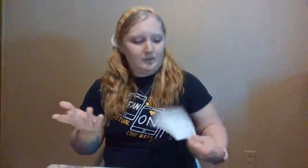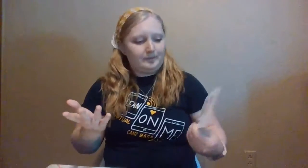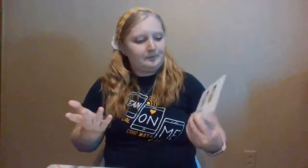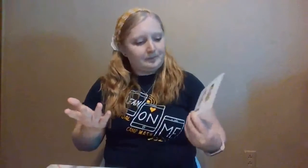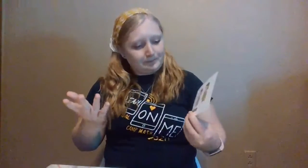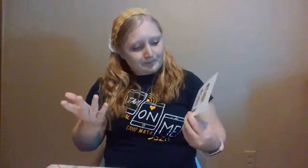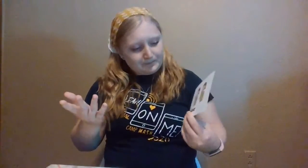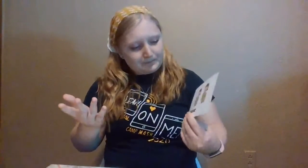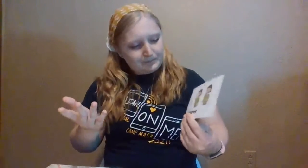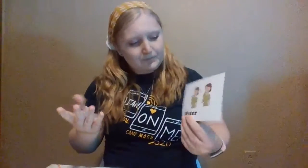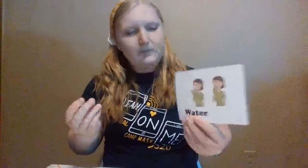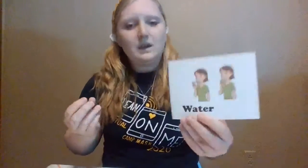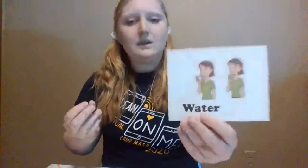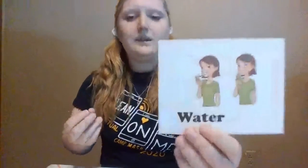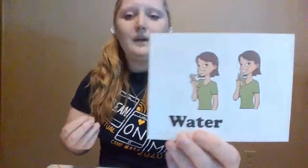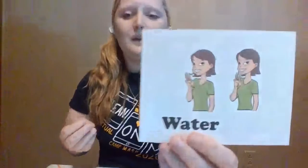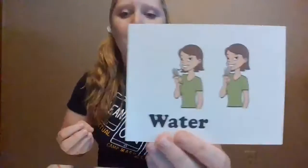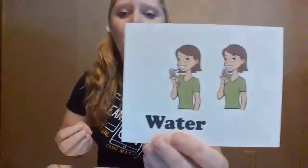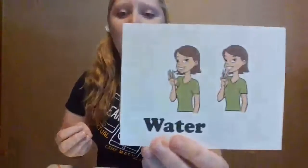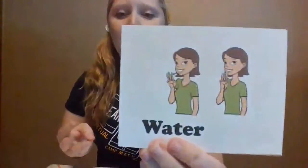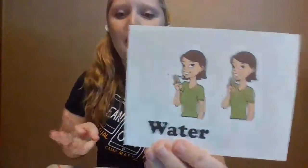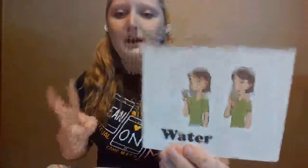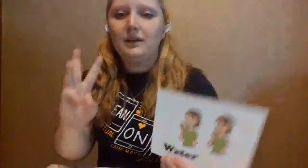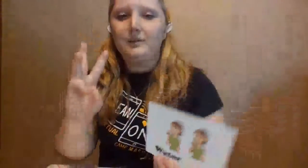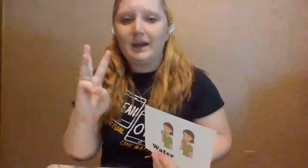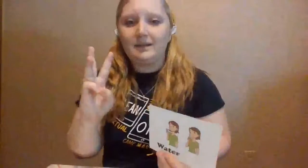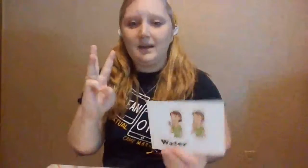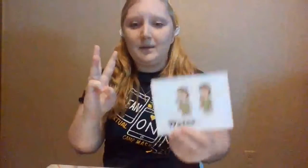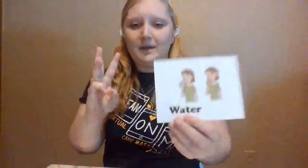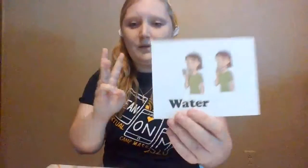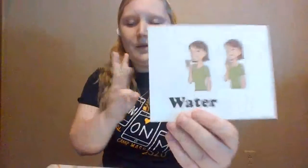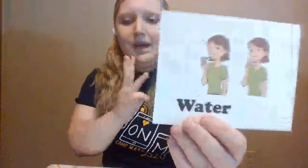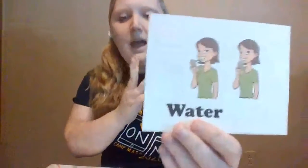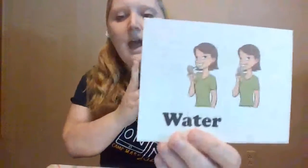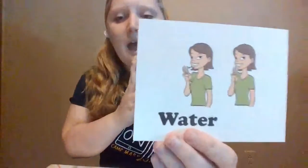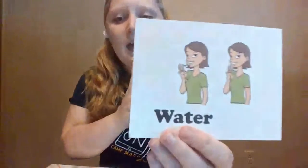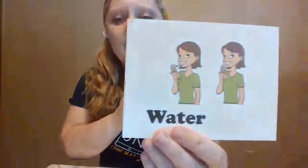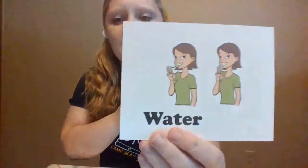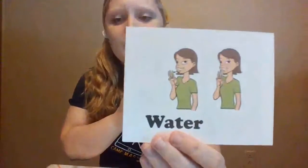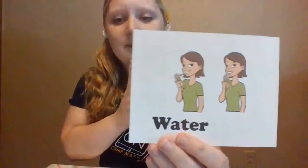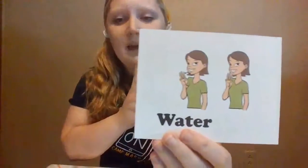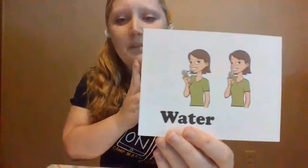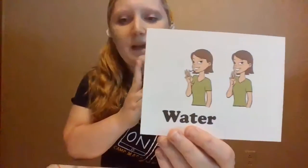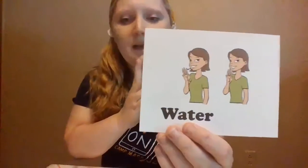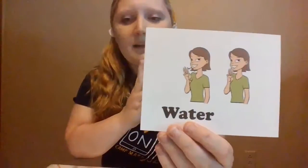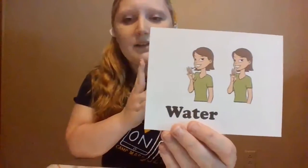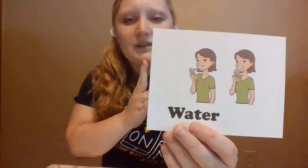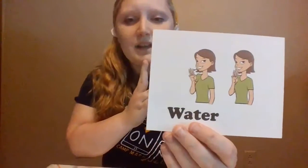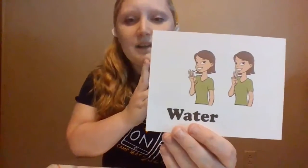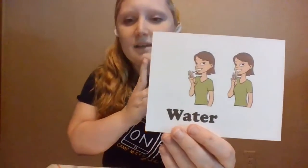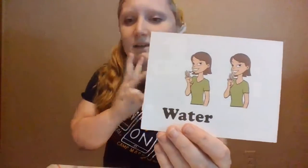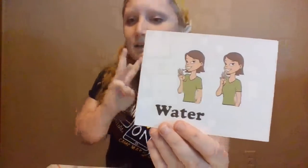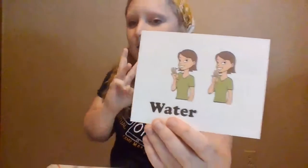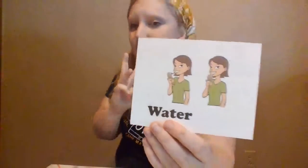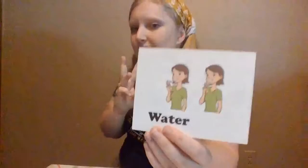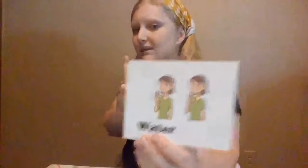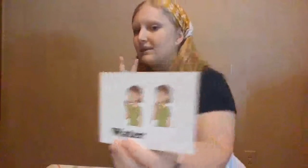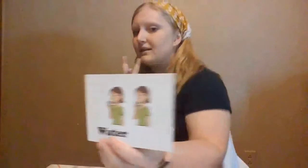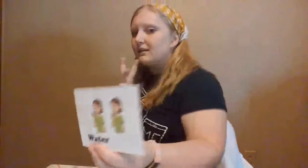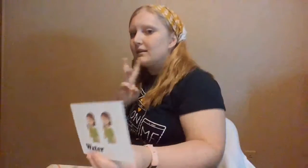classroom. So, water, you make a W and you tap it on your chin.